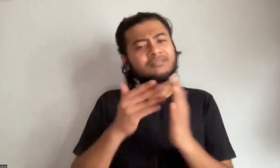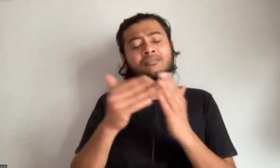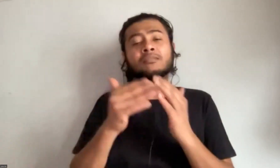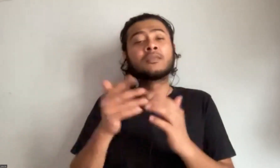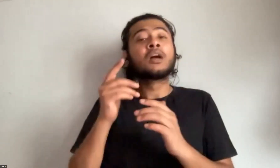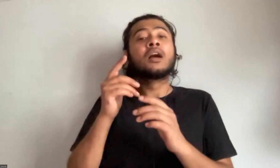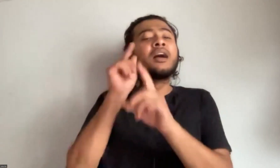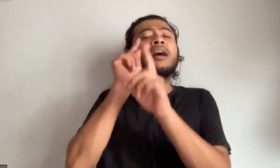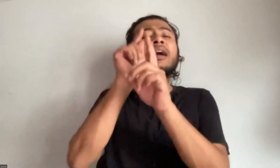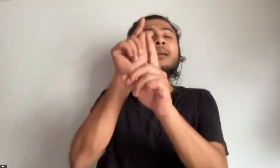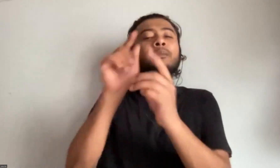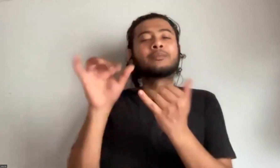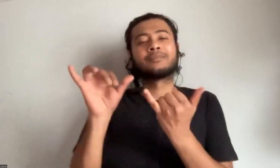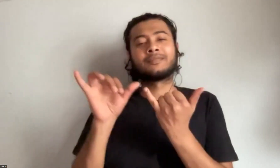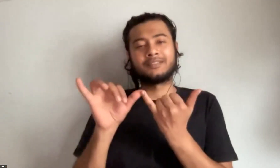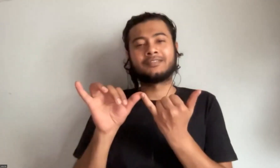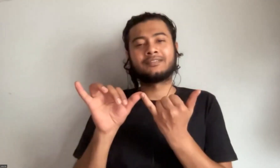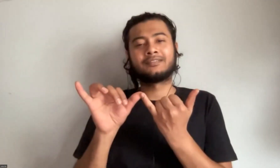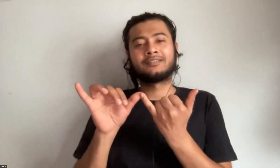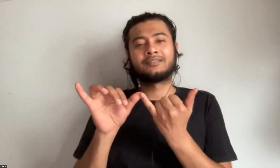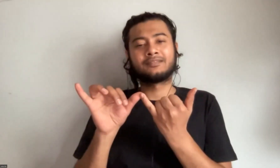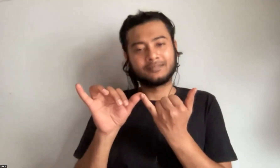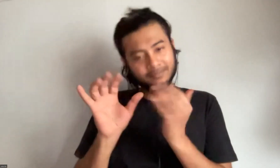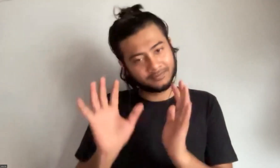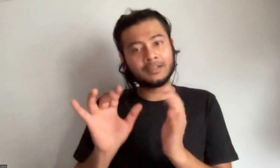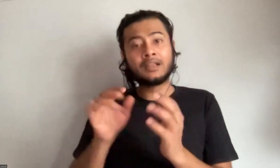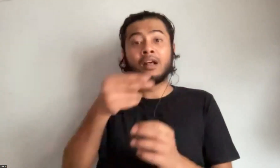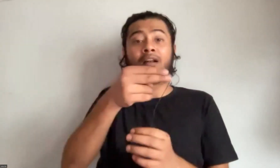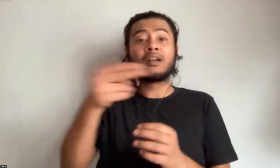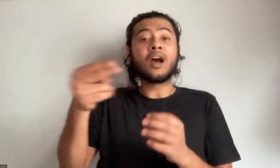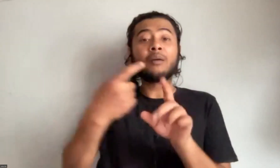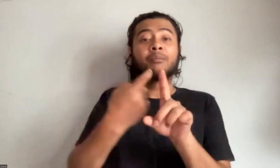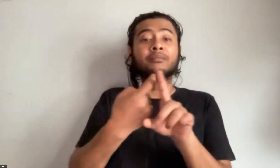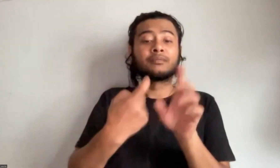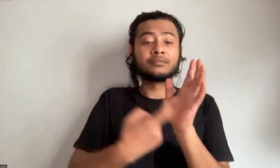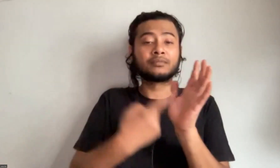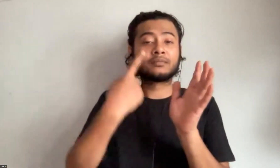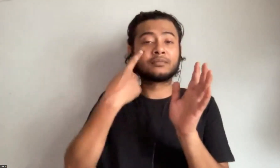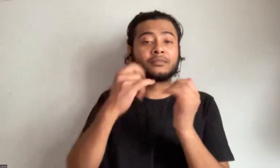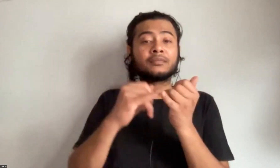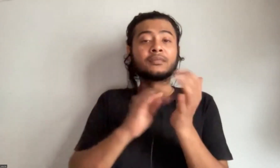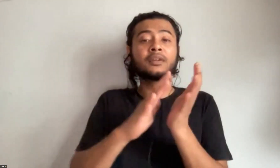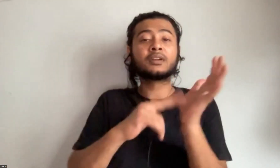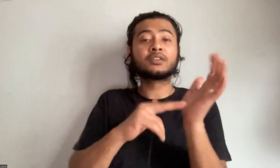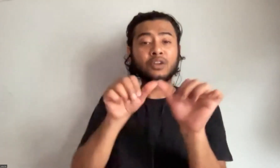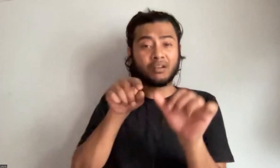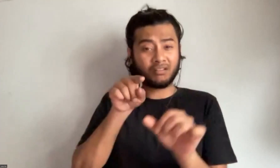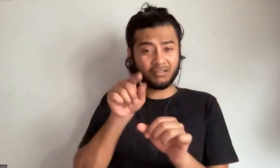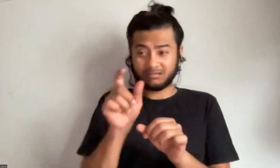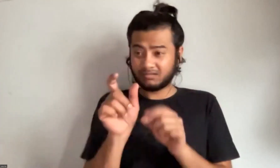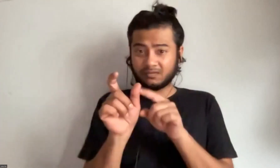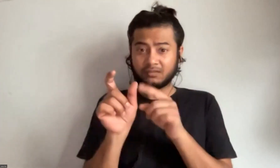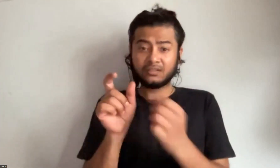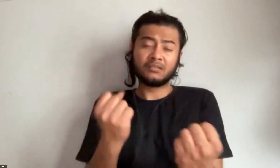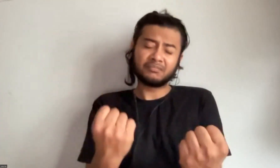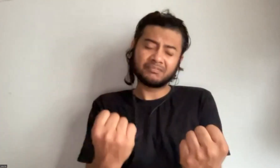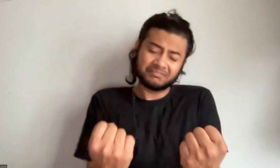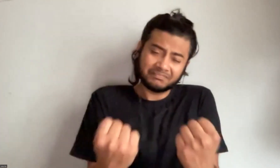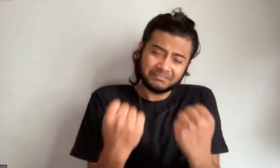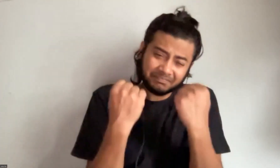of Lord Krishna, because it is very simple. Just being in the comfort of your own home, you can